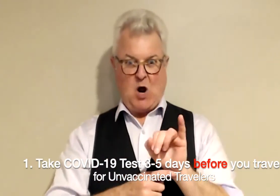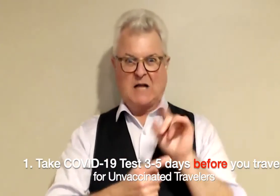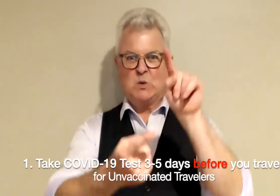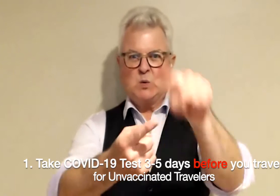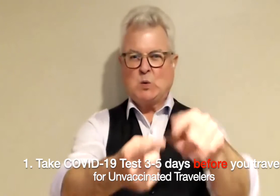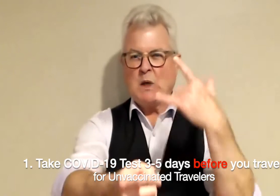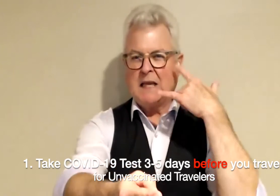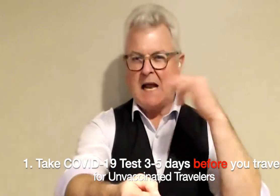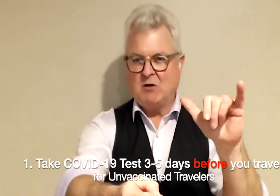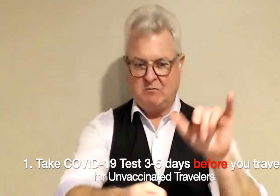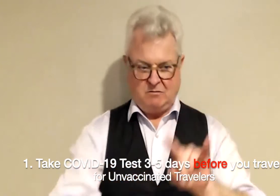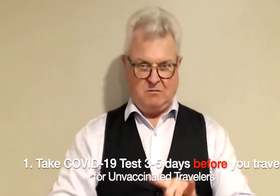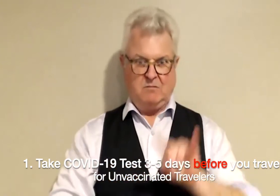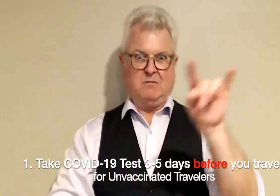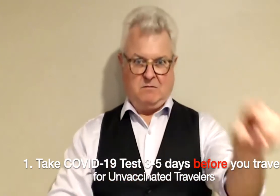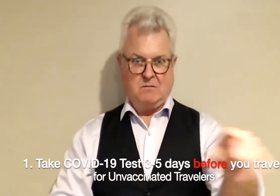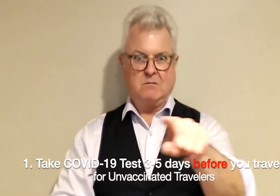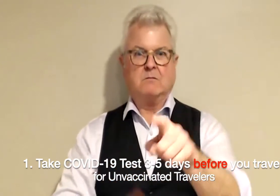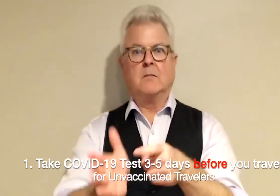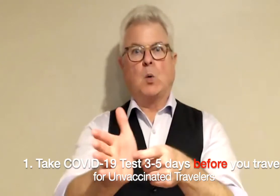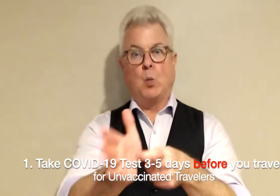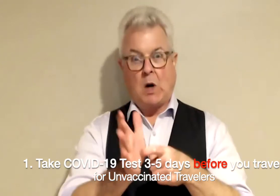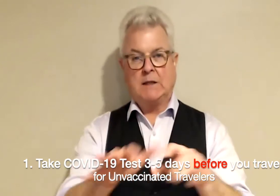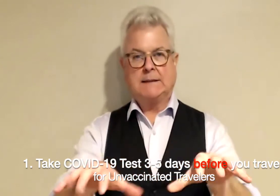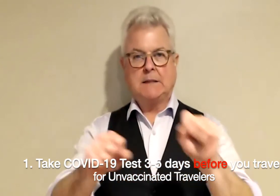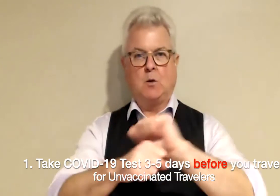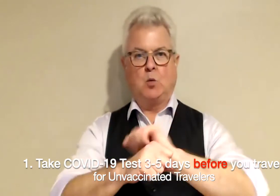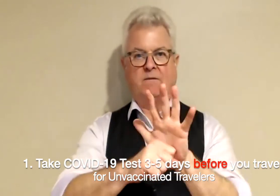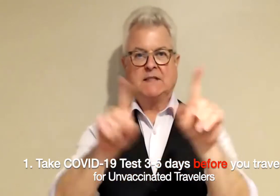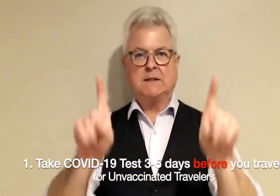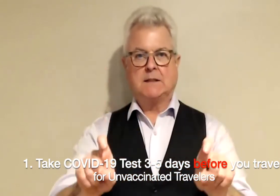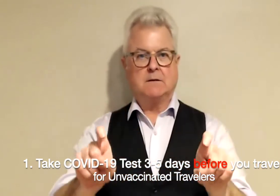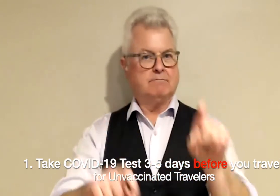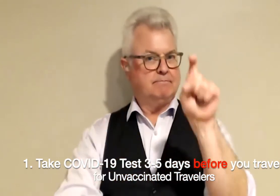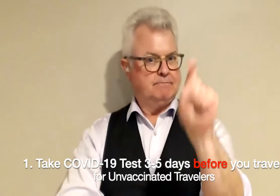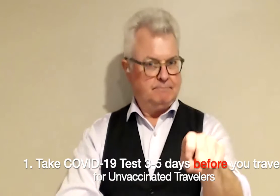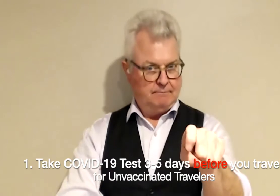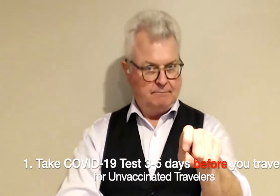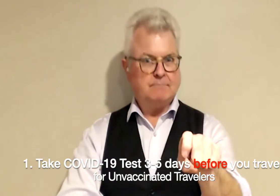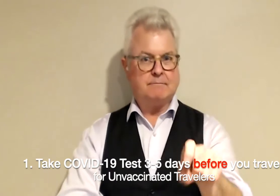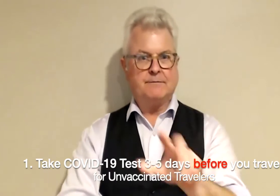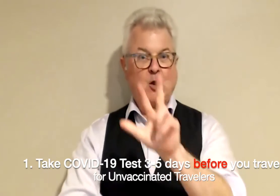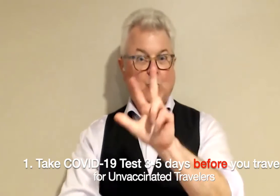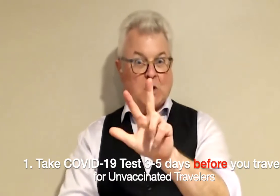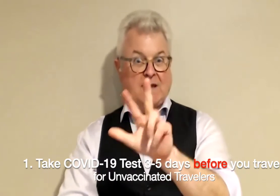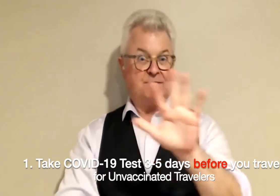you fly to your choice of destination of where you're going, you are required to take a COVID test. That is